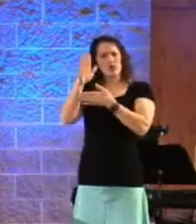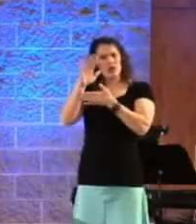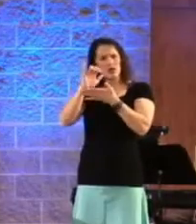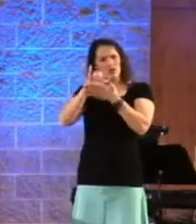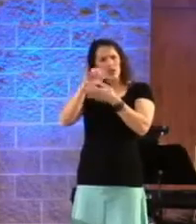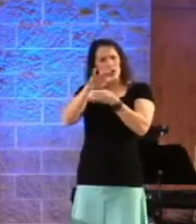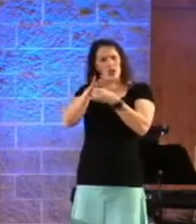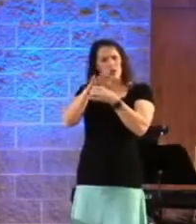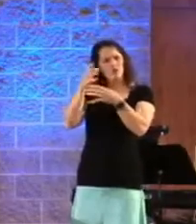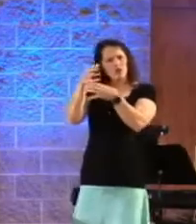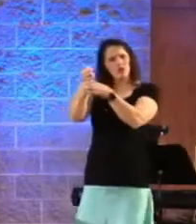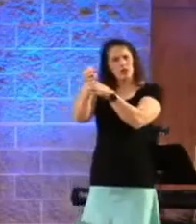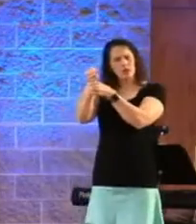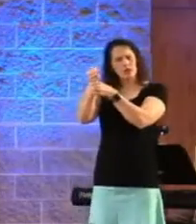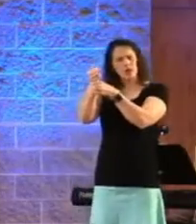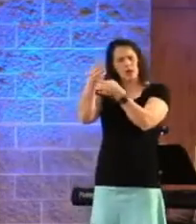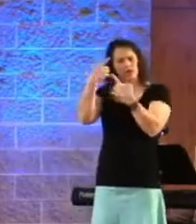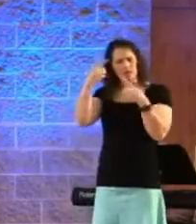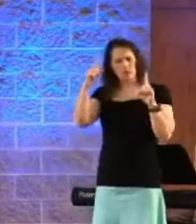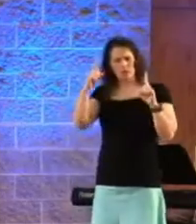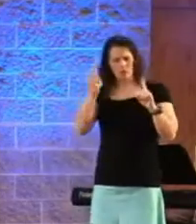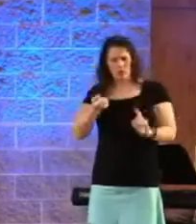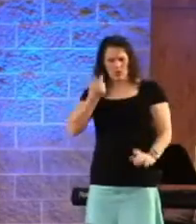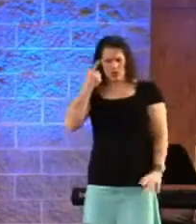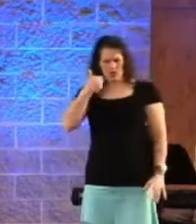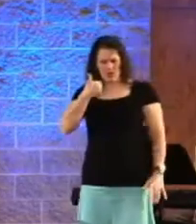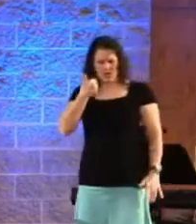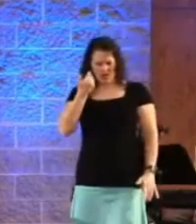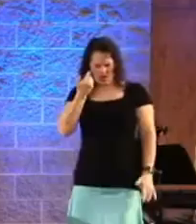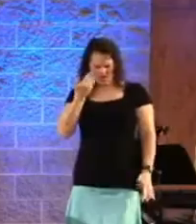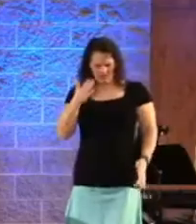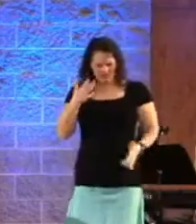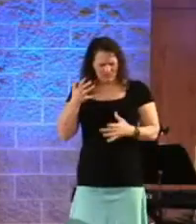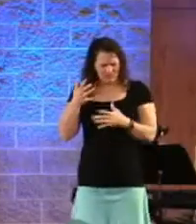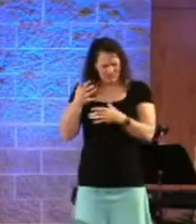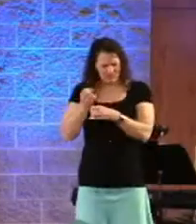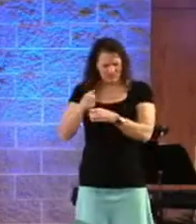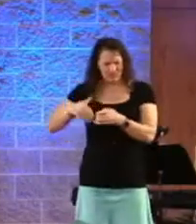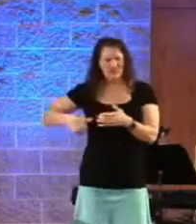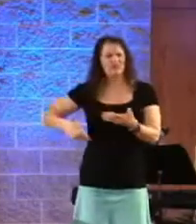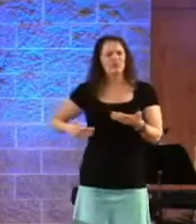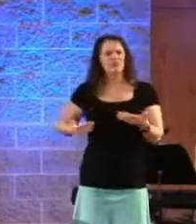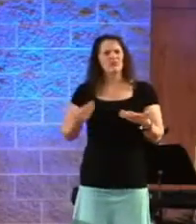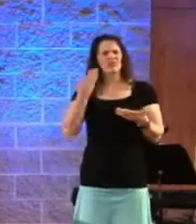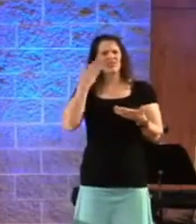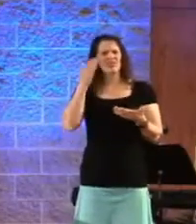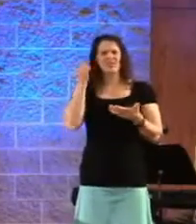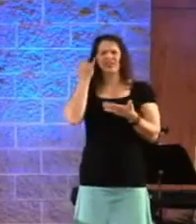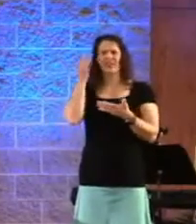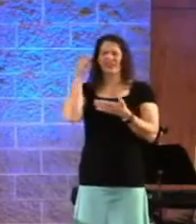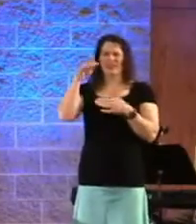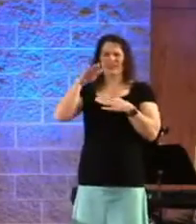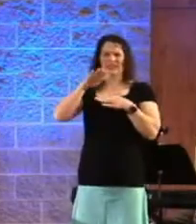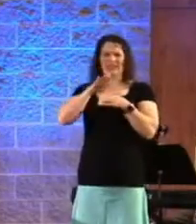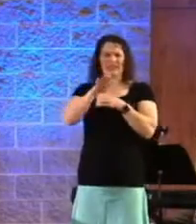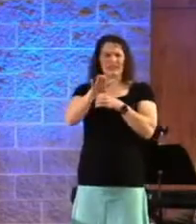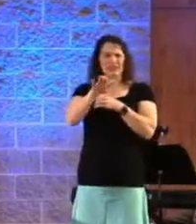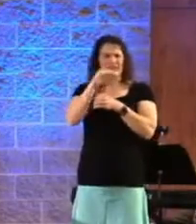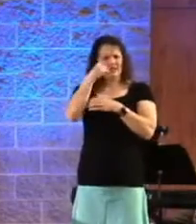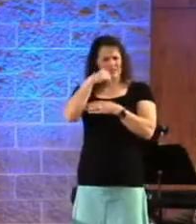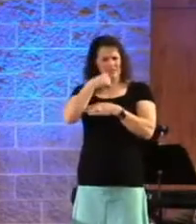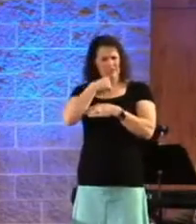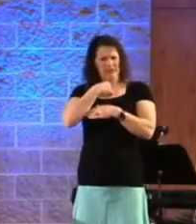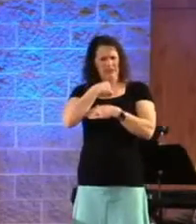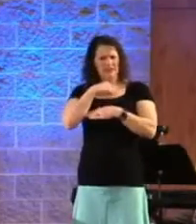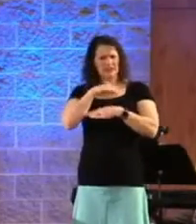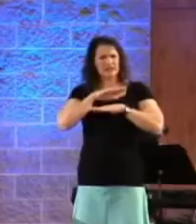to realize, I don't know if I'm trusting God in this area. I don't know if he's enough for me right here and right now. As we sing this